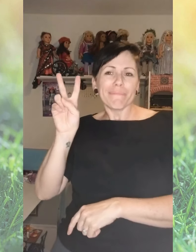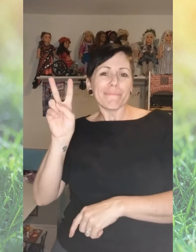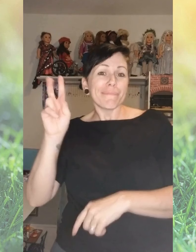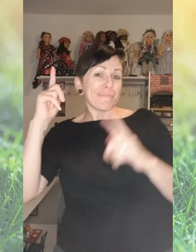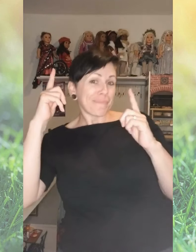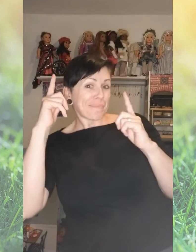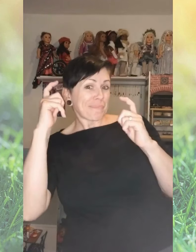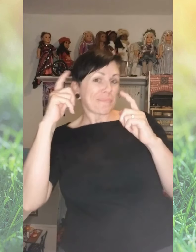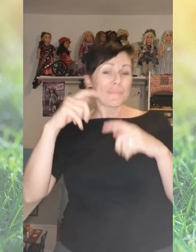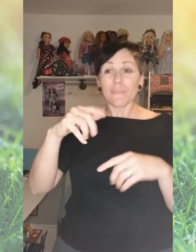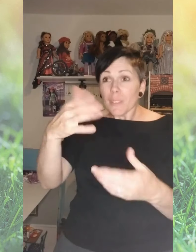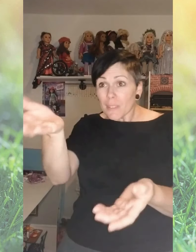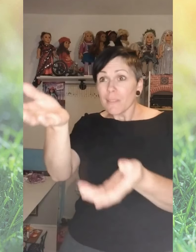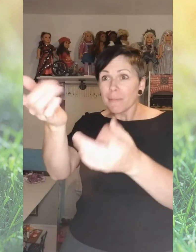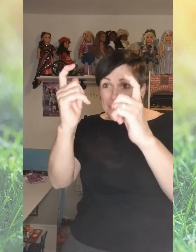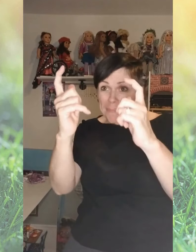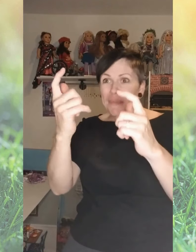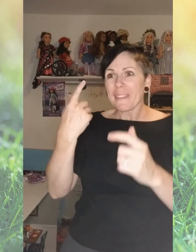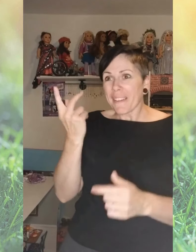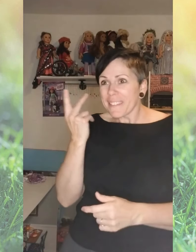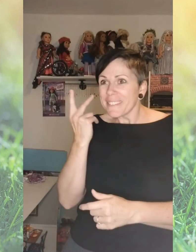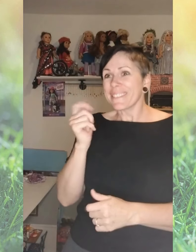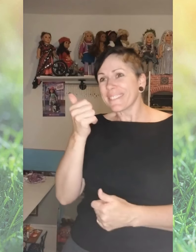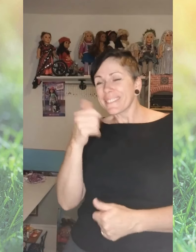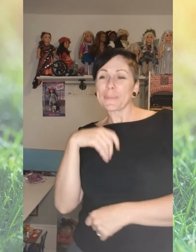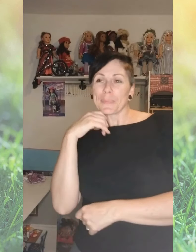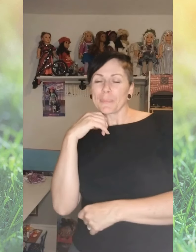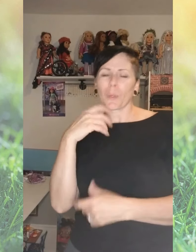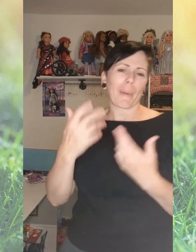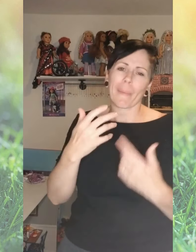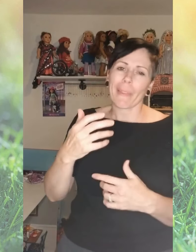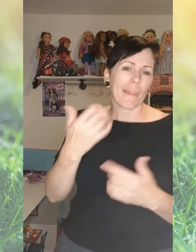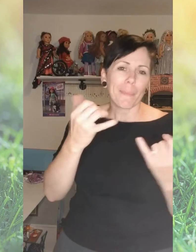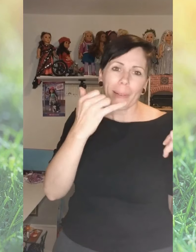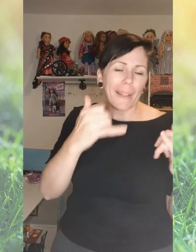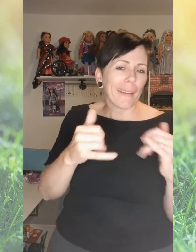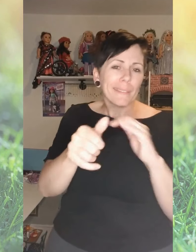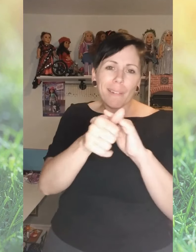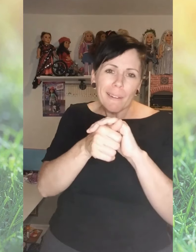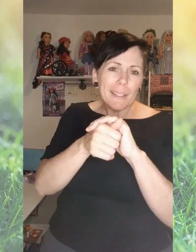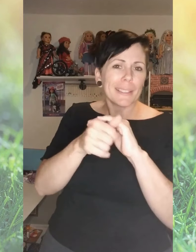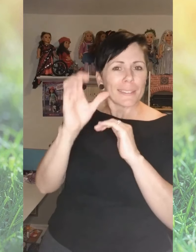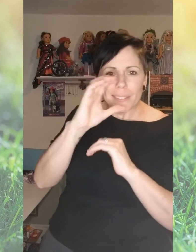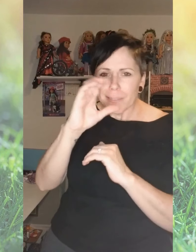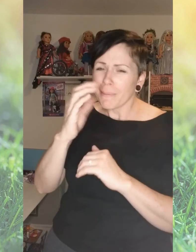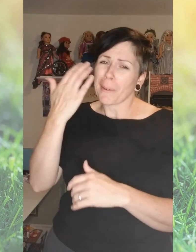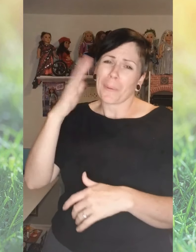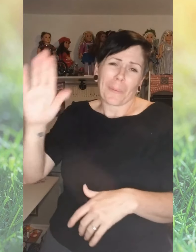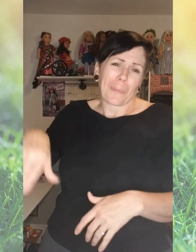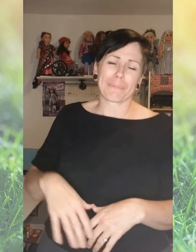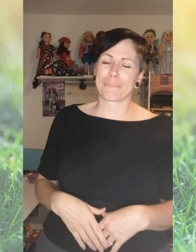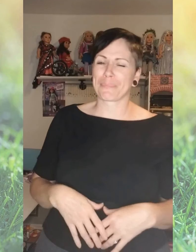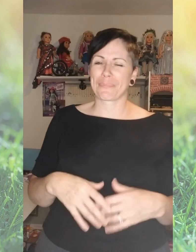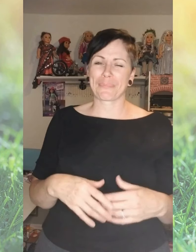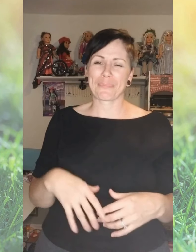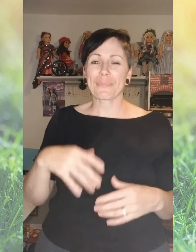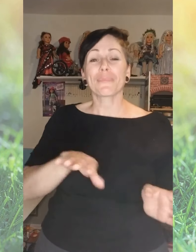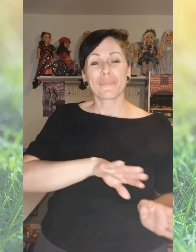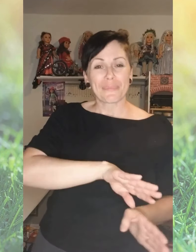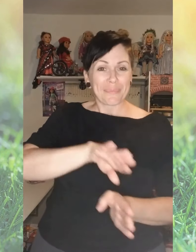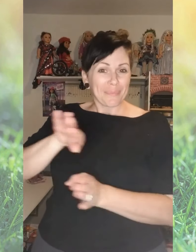don't know. And then our friend Emma set this scene up. So she said, I had it in